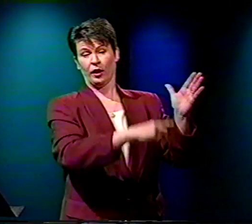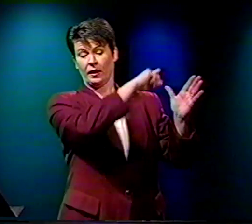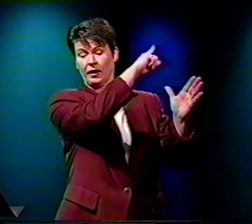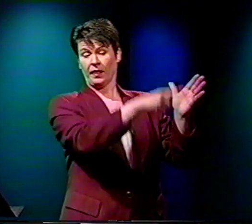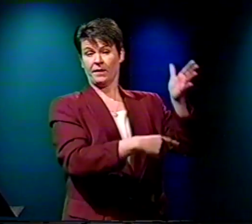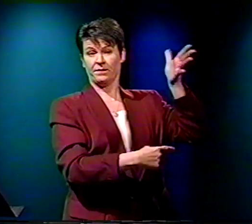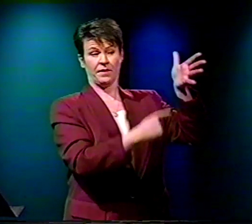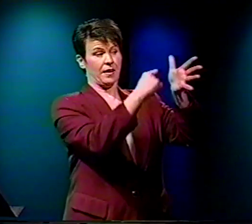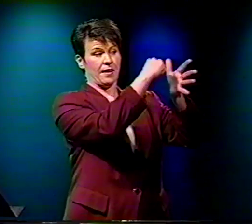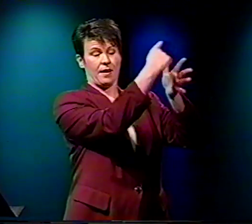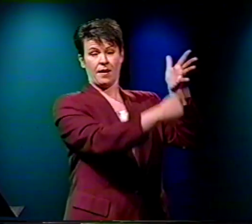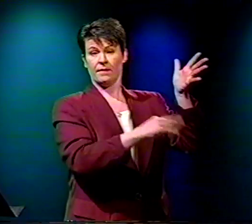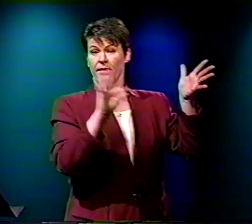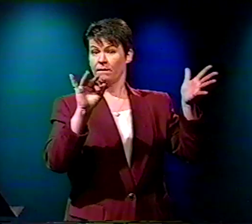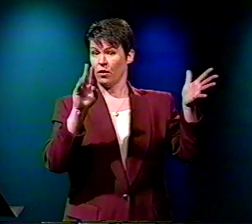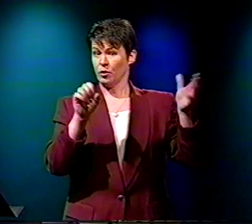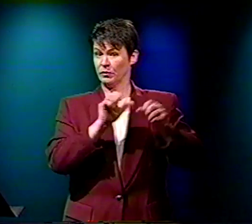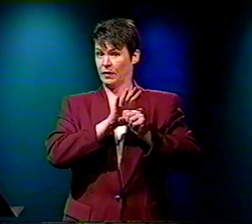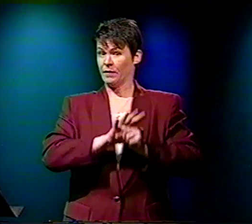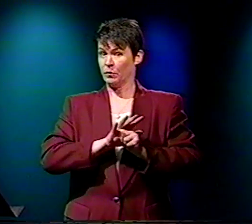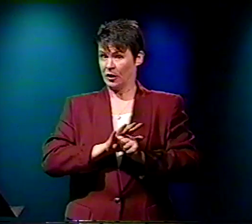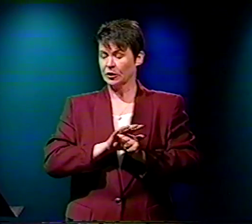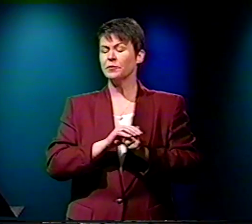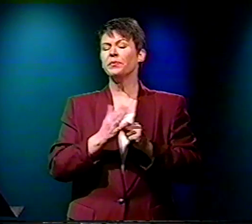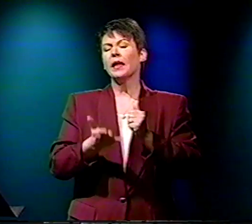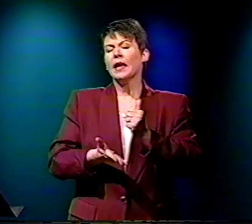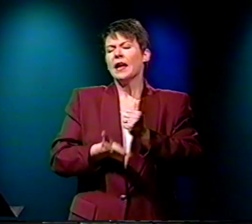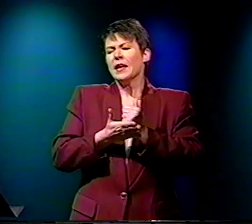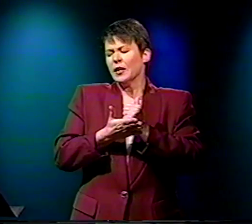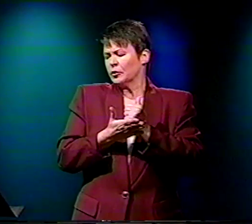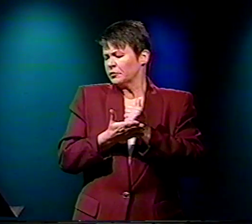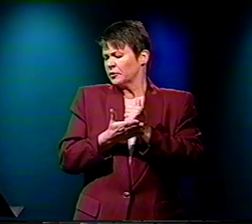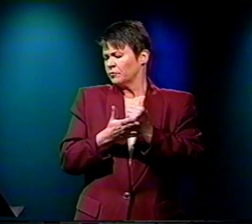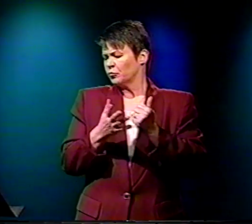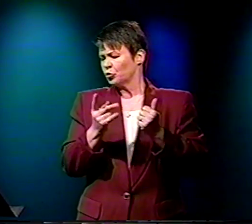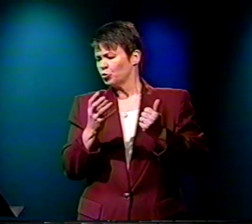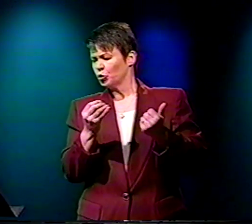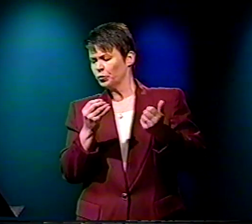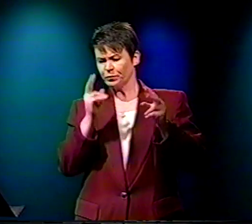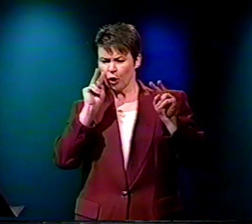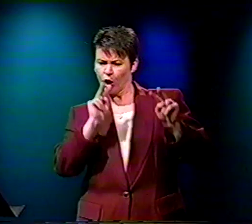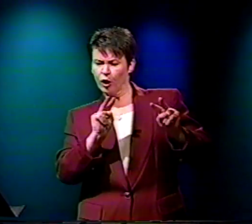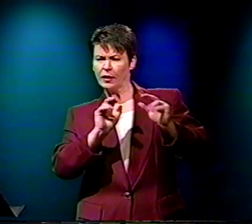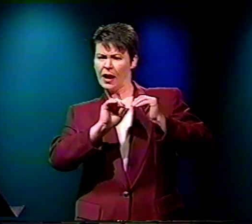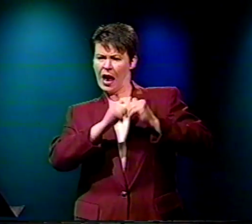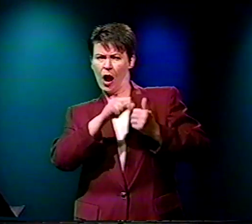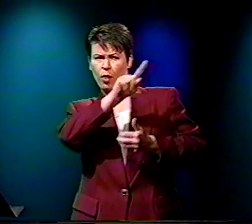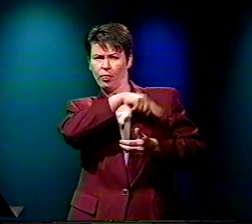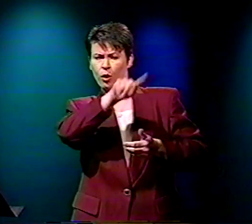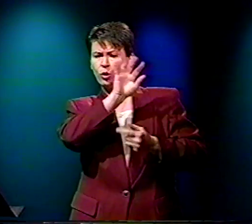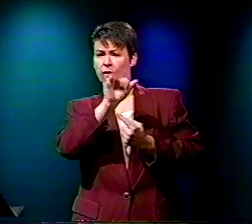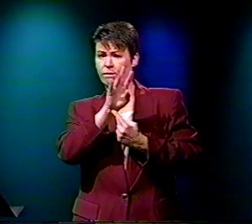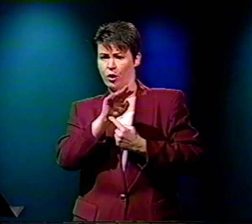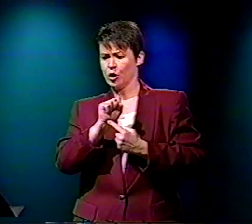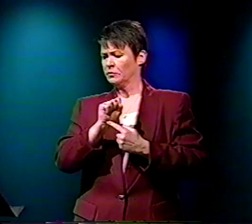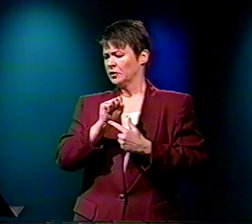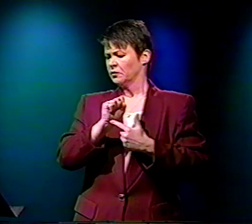So as you look through these lists of five forms of oppression, this can help us to take a look at how